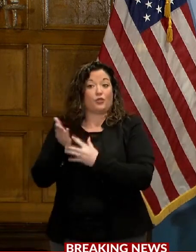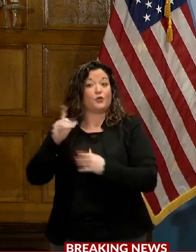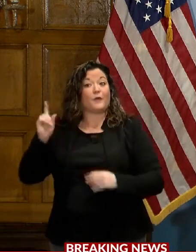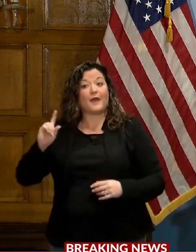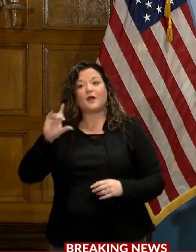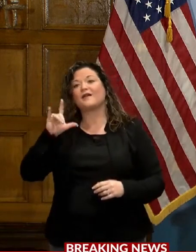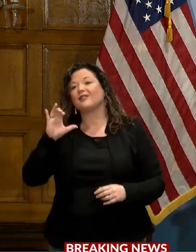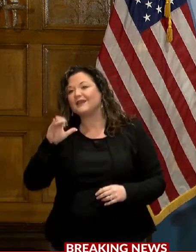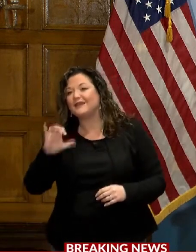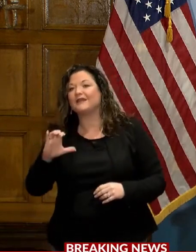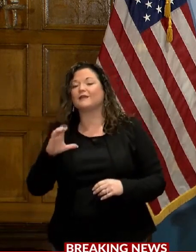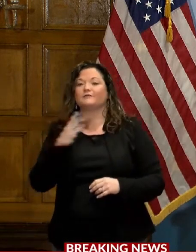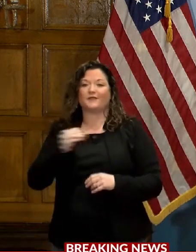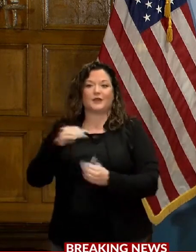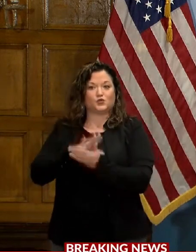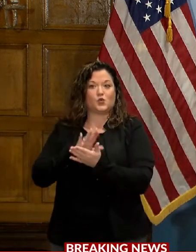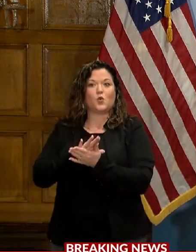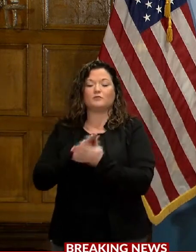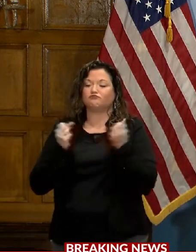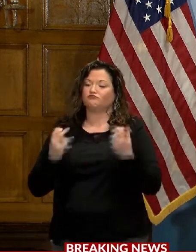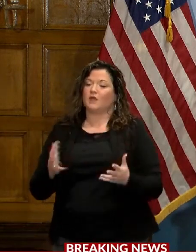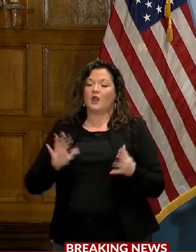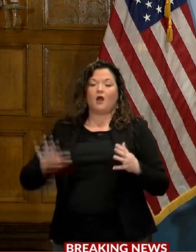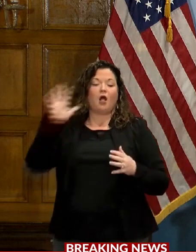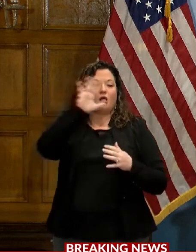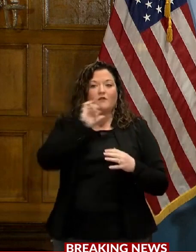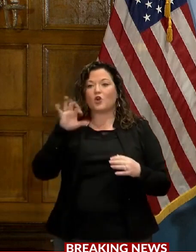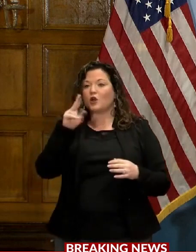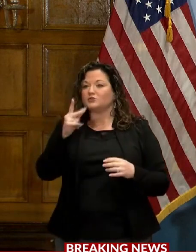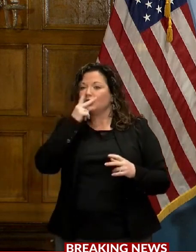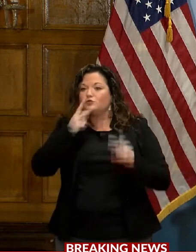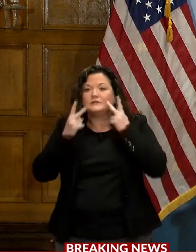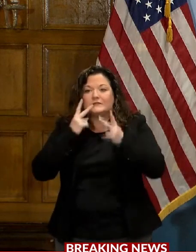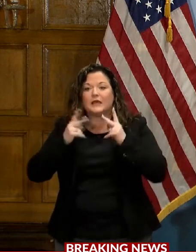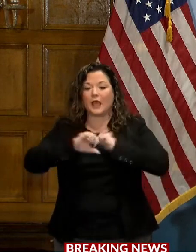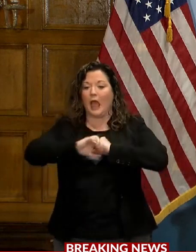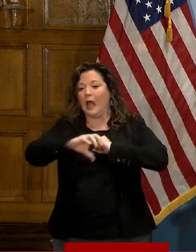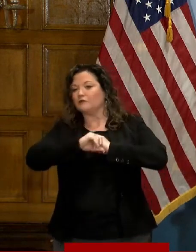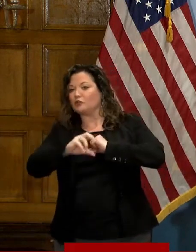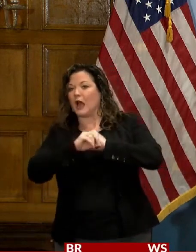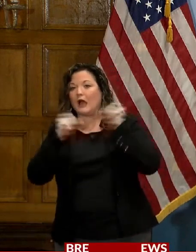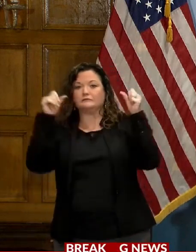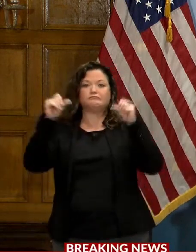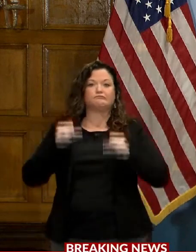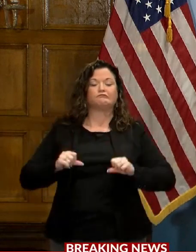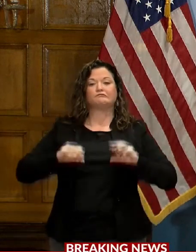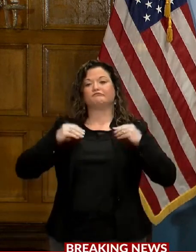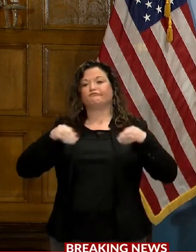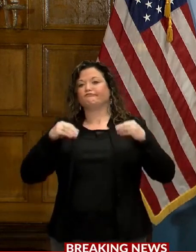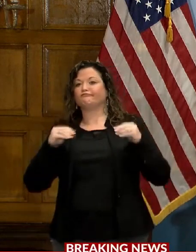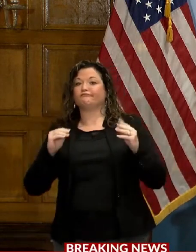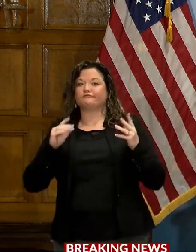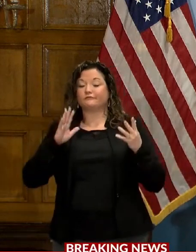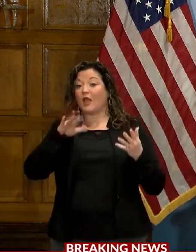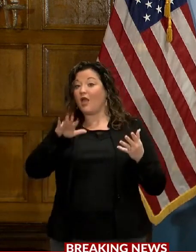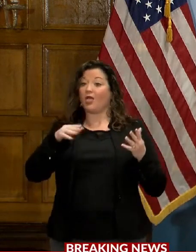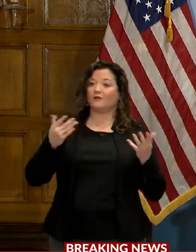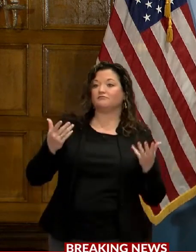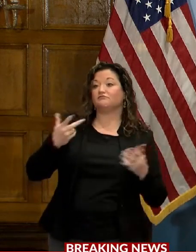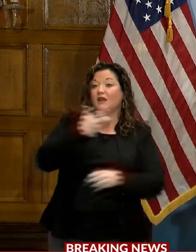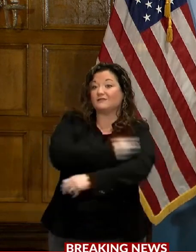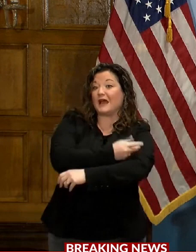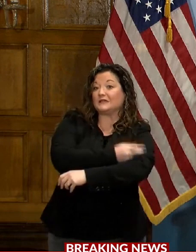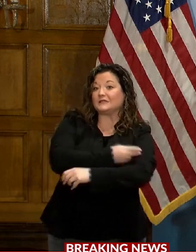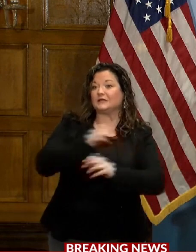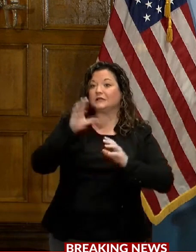a number of places across Arkansas you see advertised or you see marketed vaccine clinics being